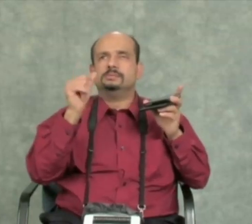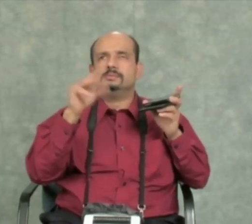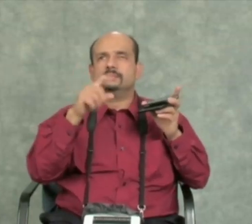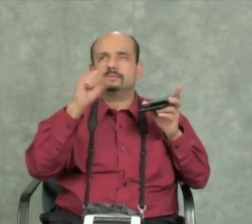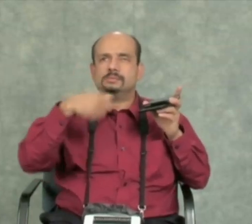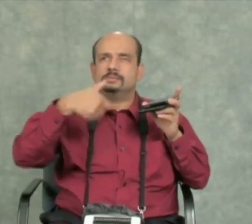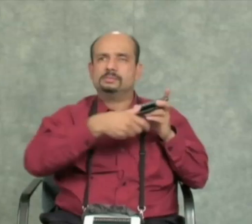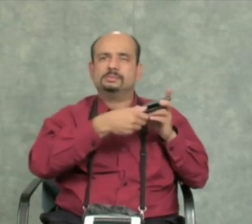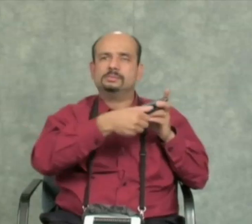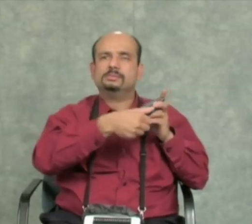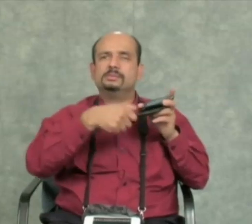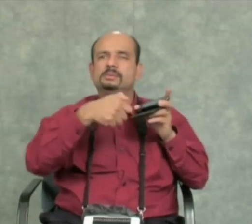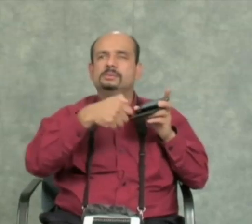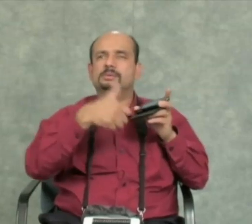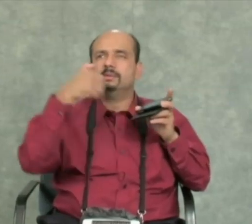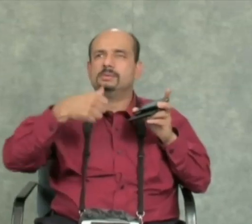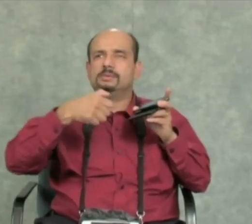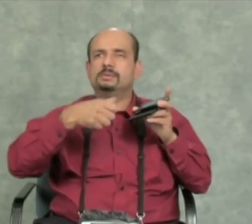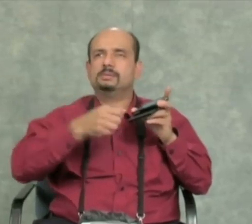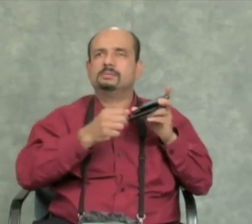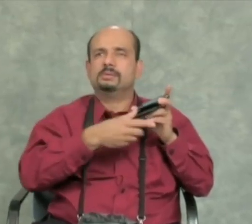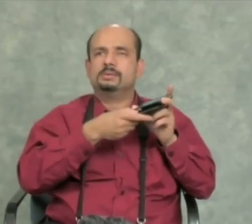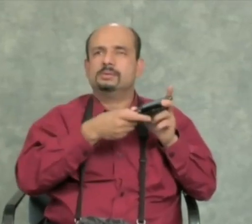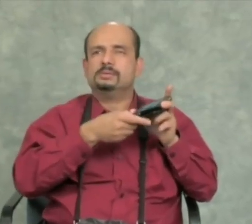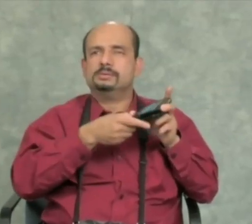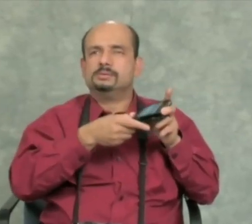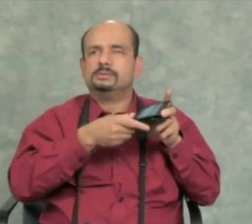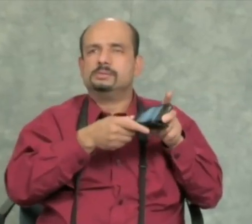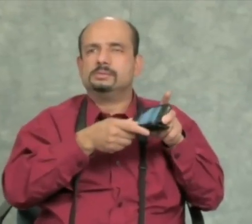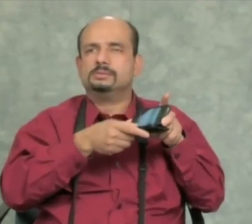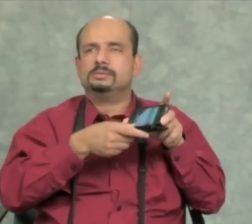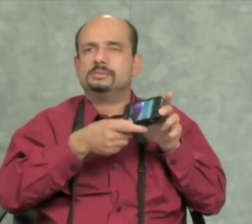So as you can see on my iPhone, it has a keyboard that slides out from under it.